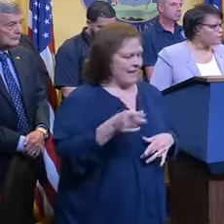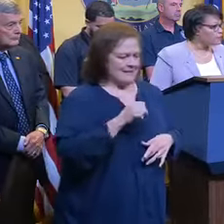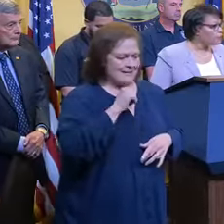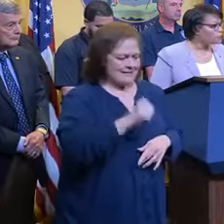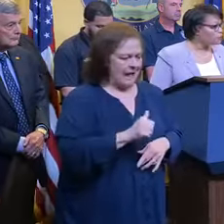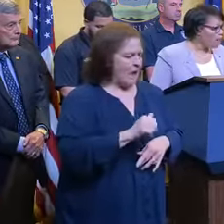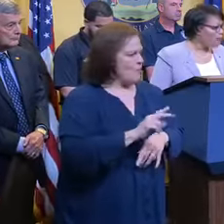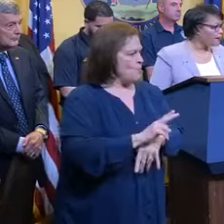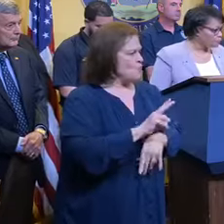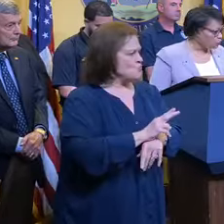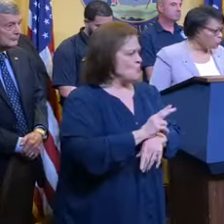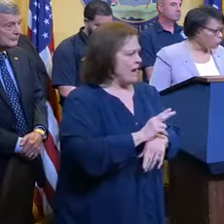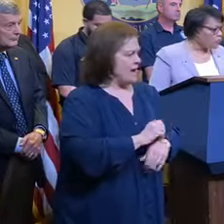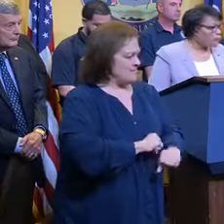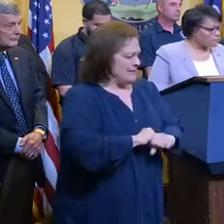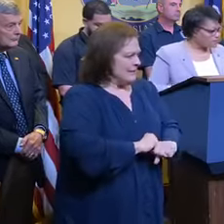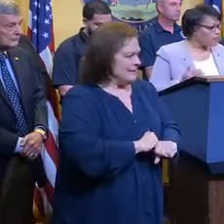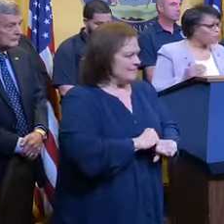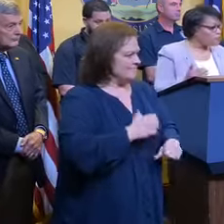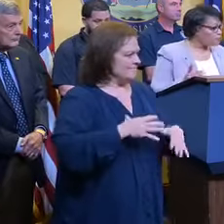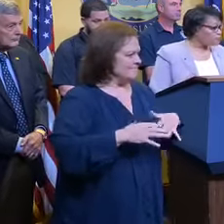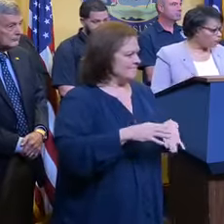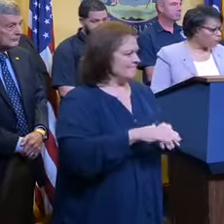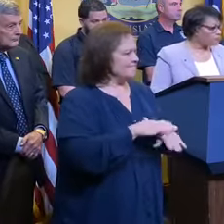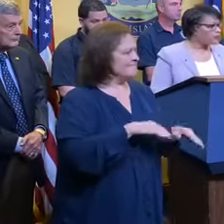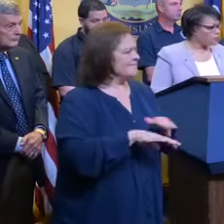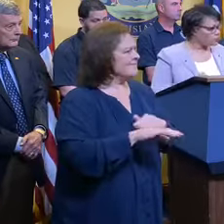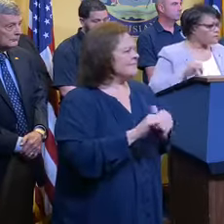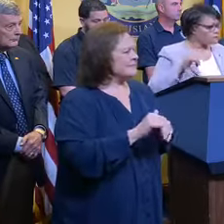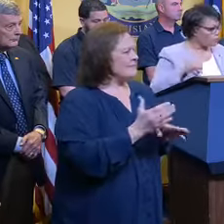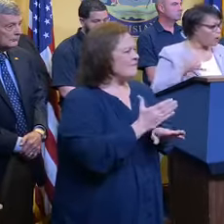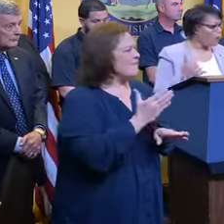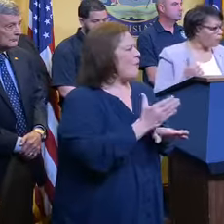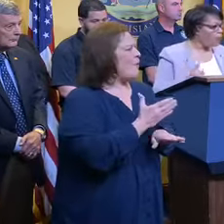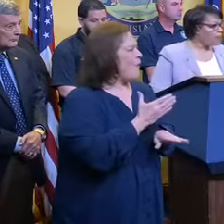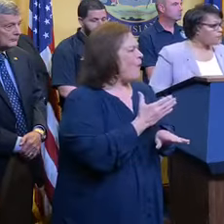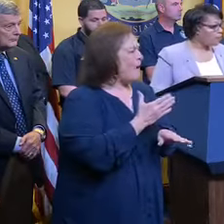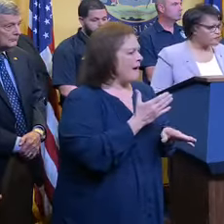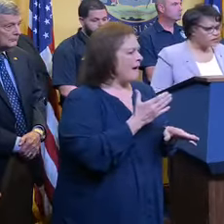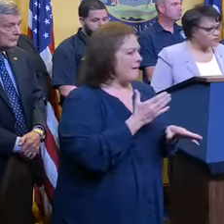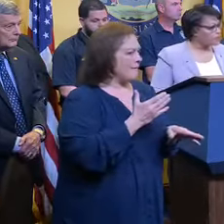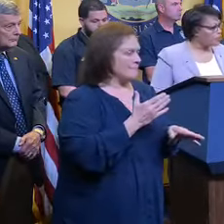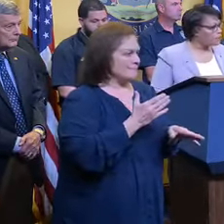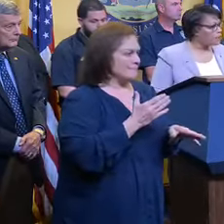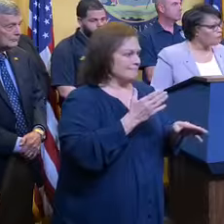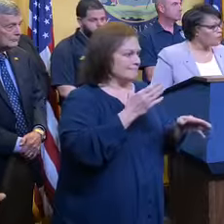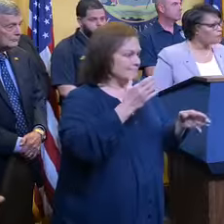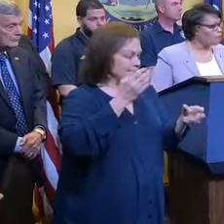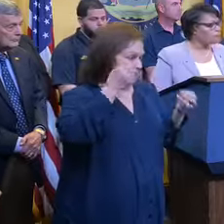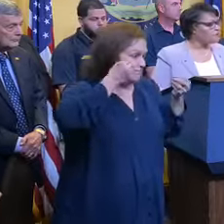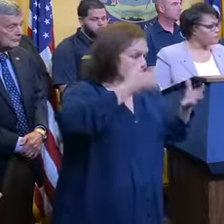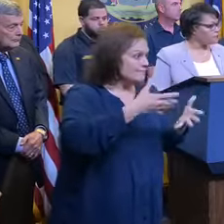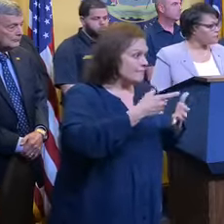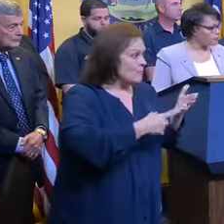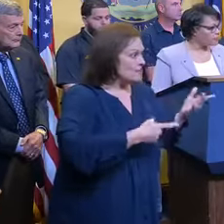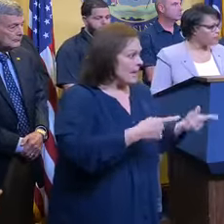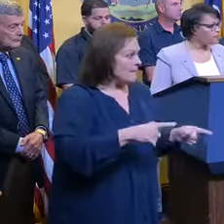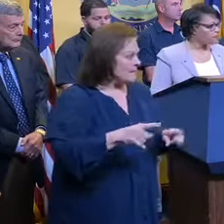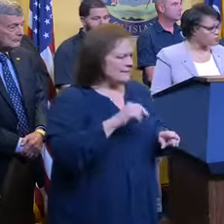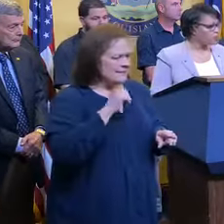gear because it was prior to these things moving forward in terms of the call that was given to 911 wasn't